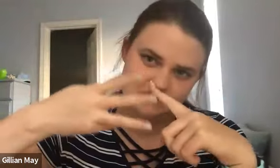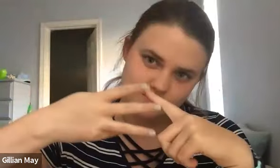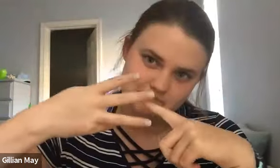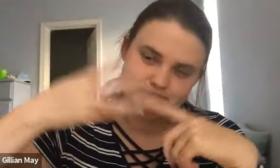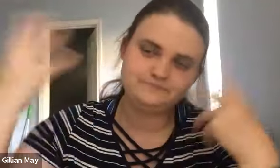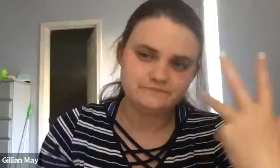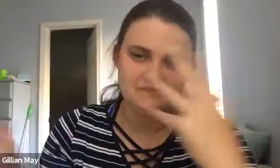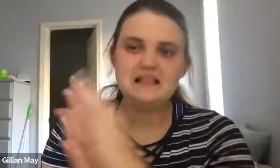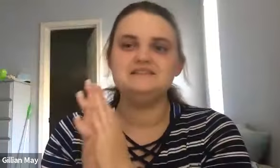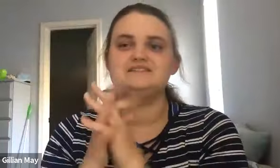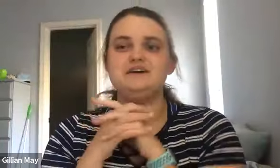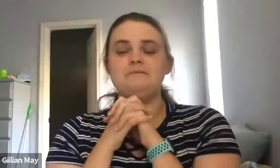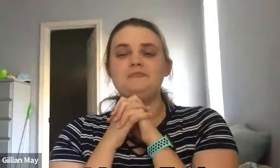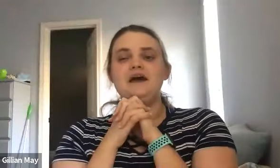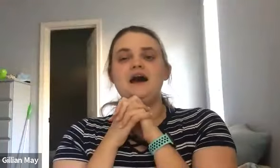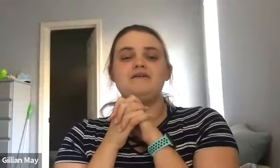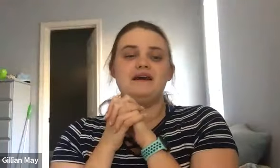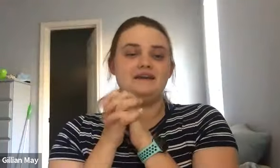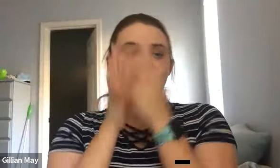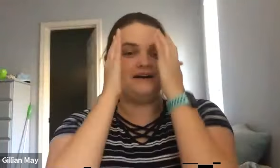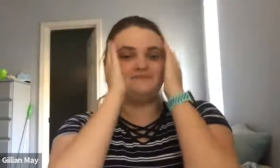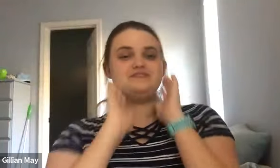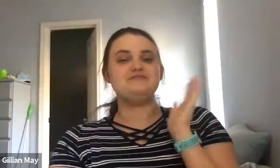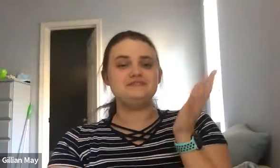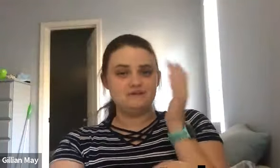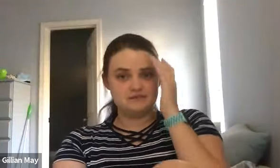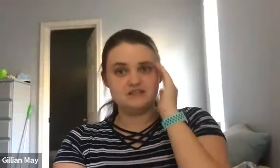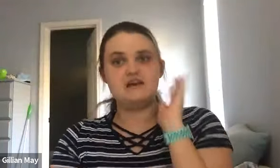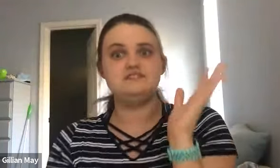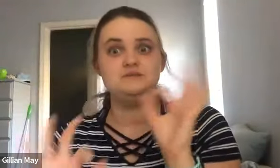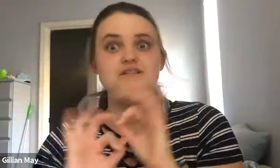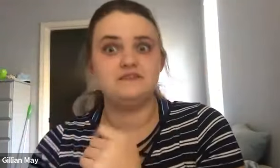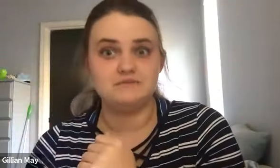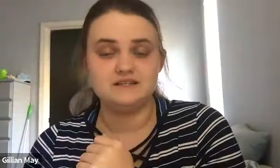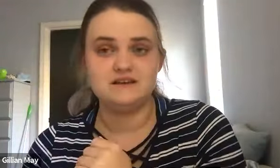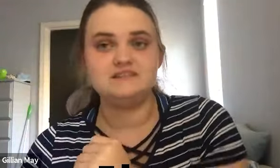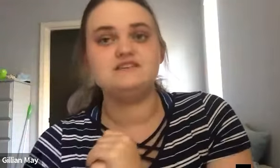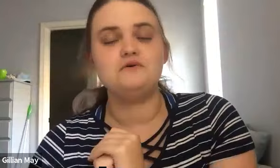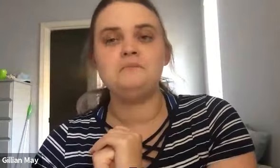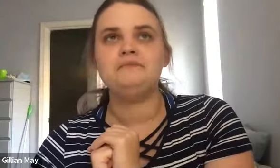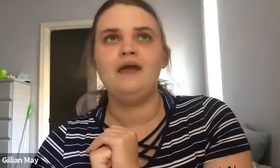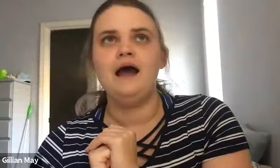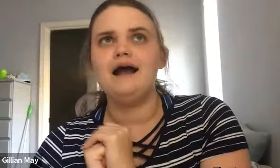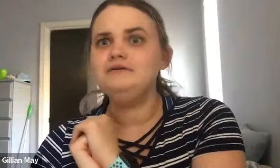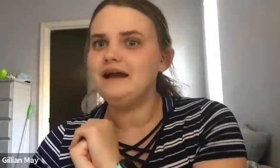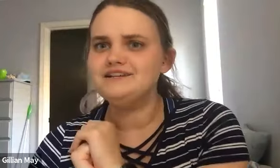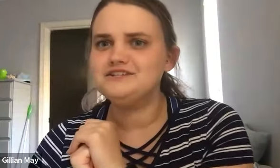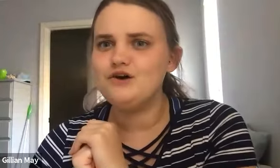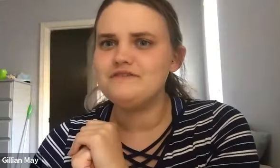three. So, all right. So the first thing I was going to have us do is family signs. So I don't actually know if I've